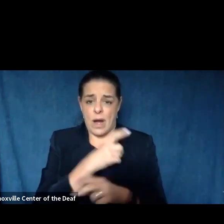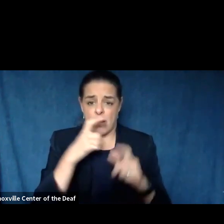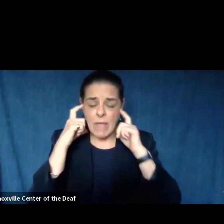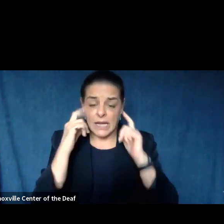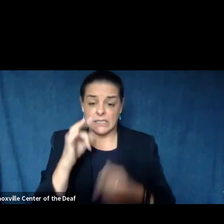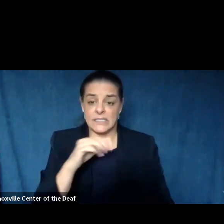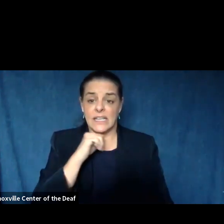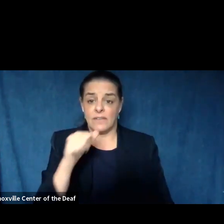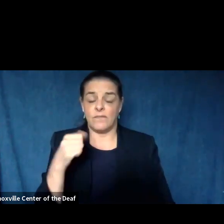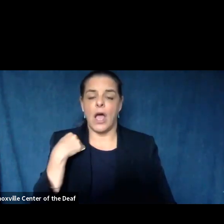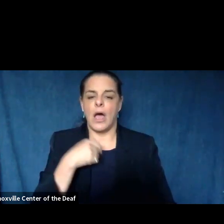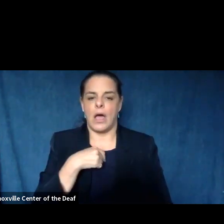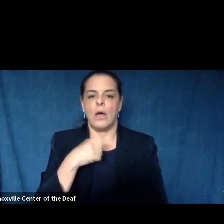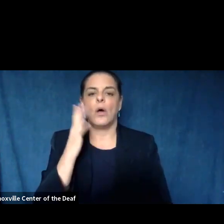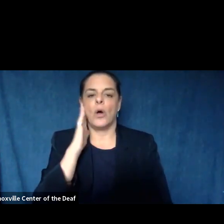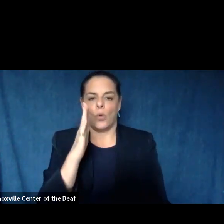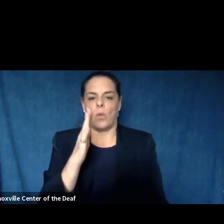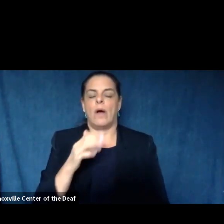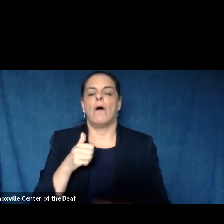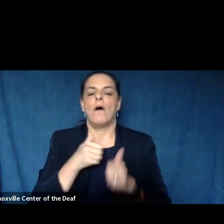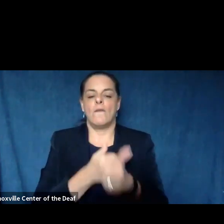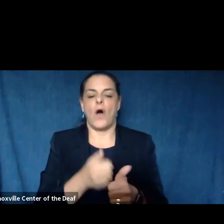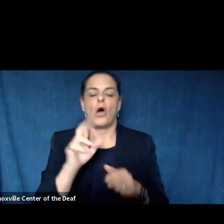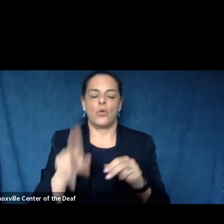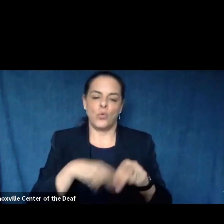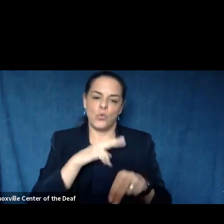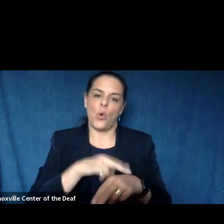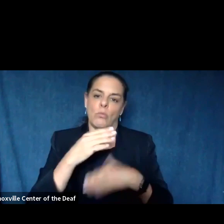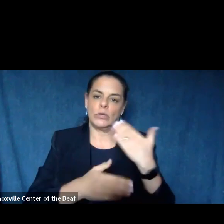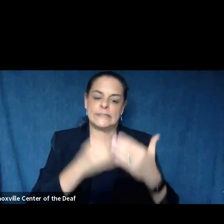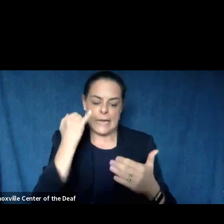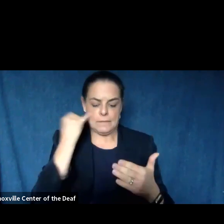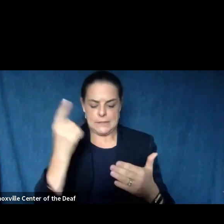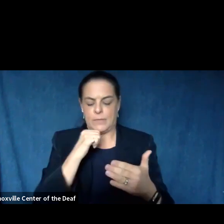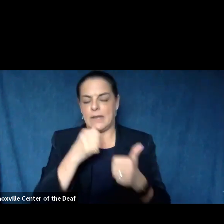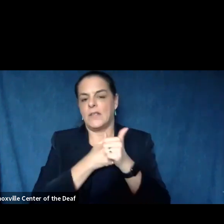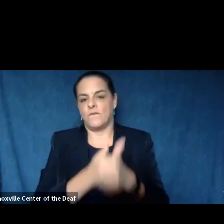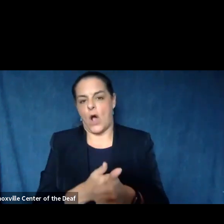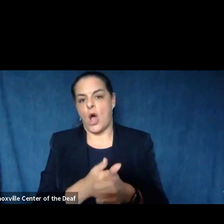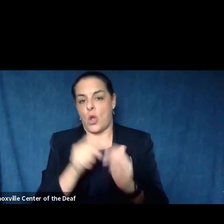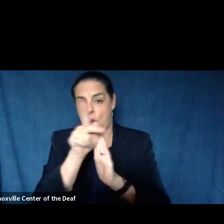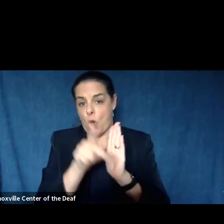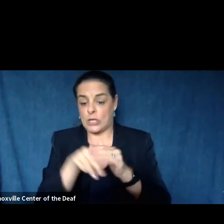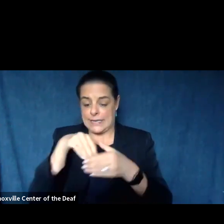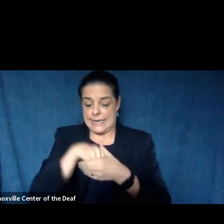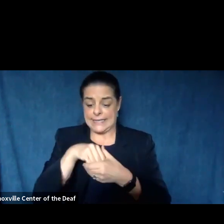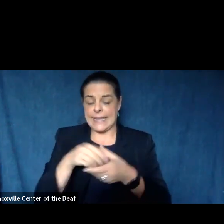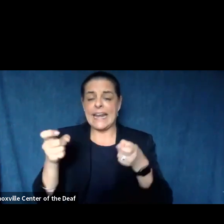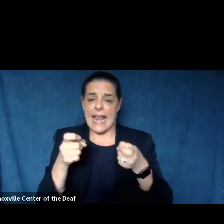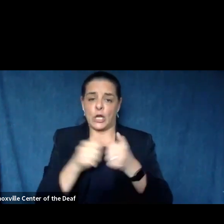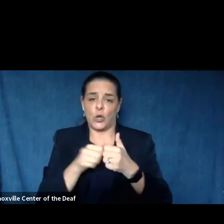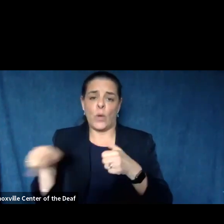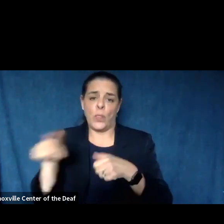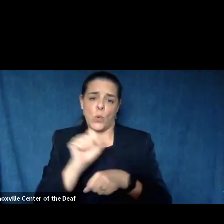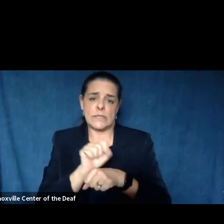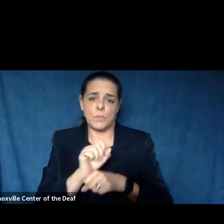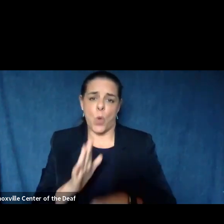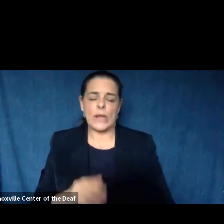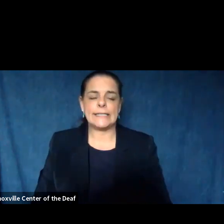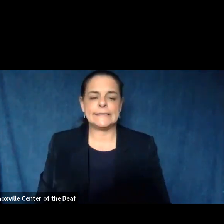will follow our usual procedure when somebody doesn't follow a policy internally and deal with that.